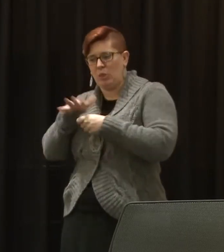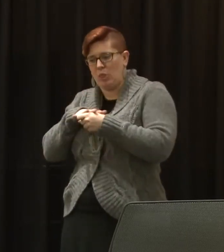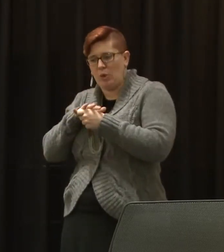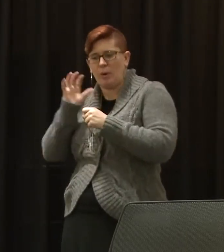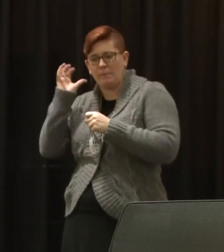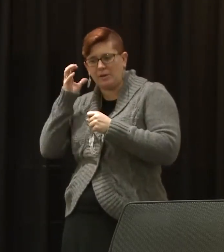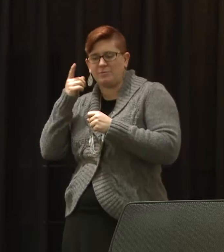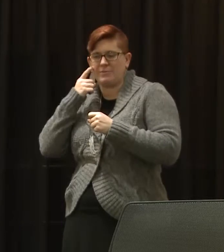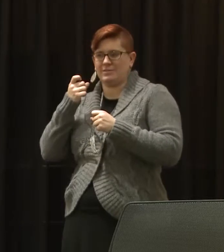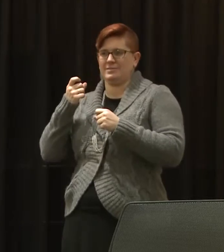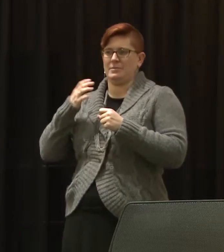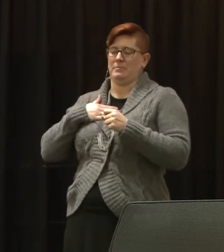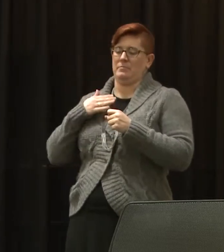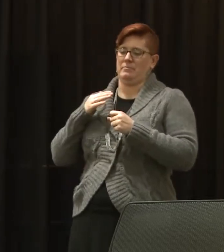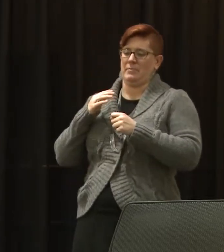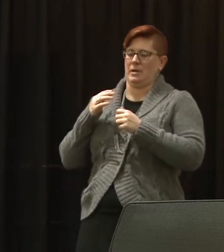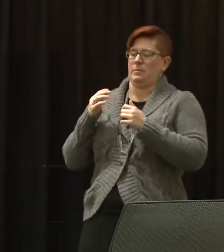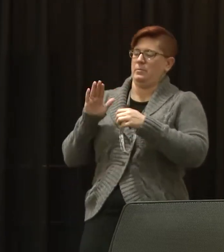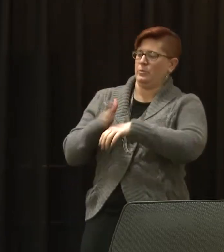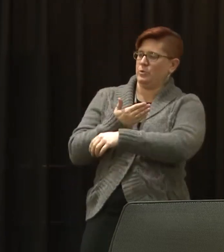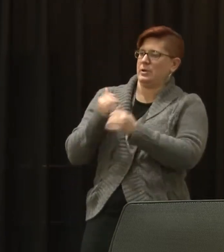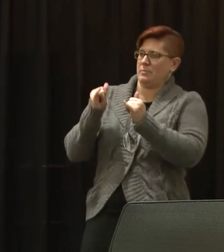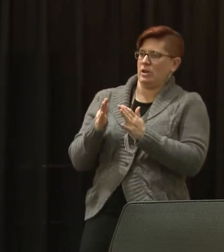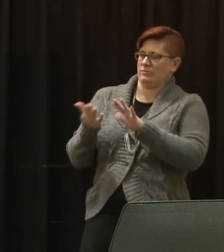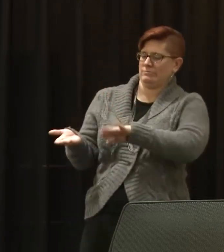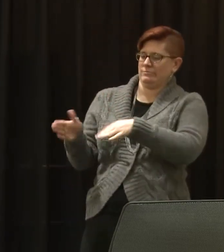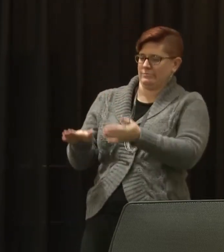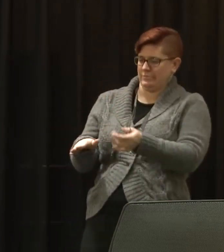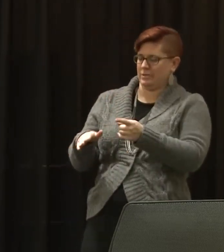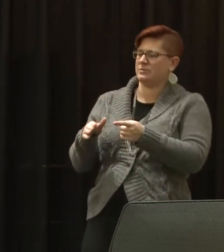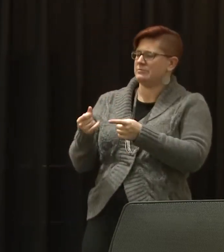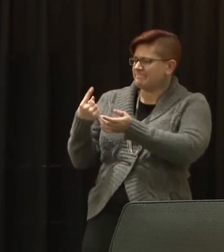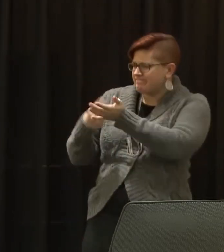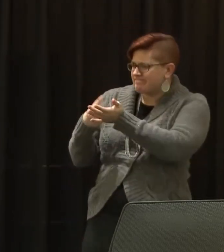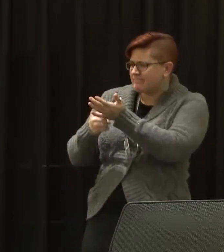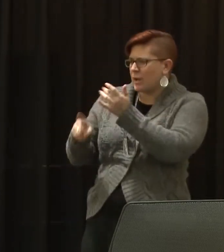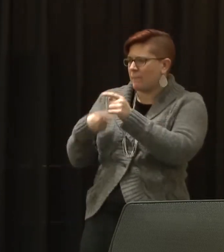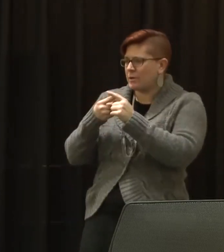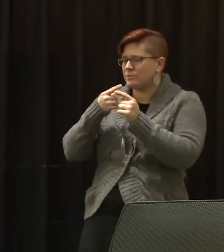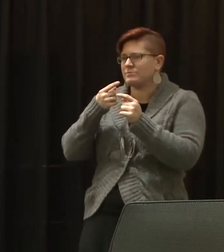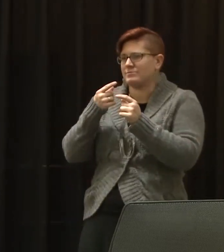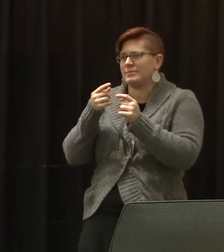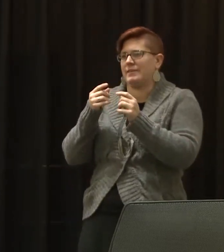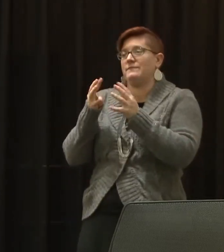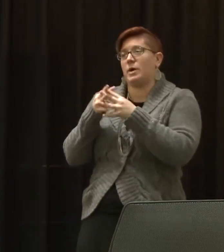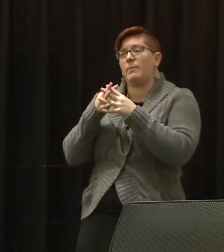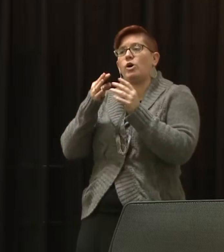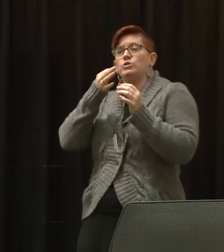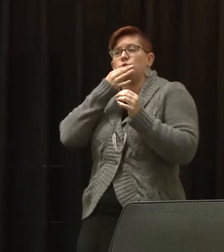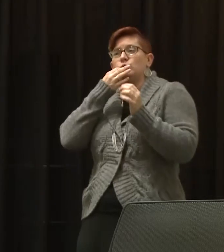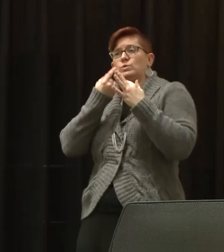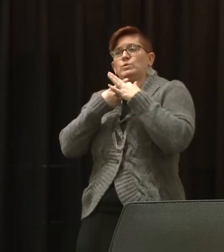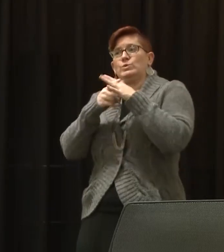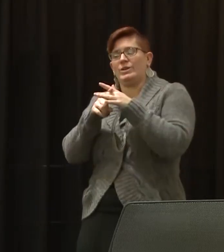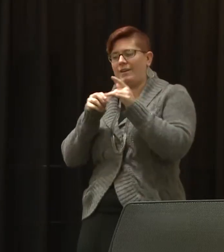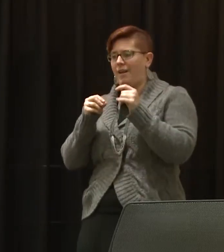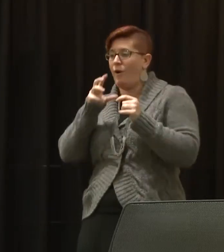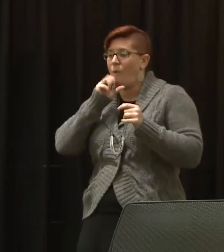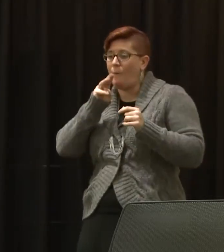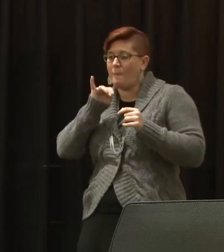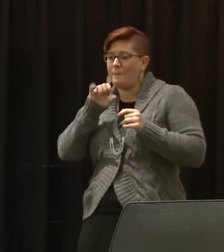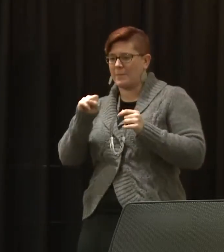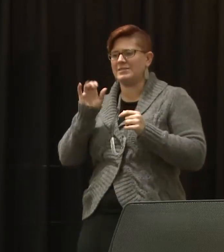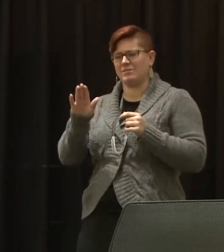player dead, was hyperactive discussions about the impending start of the college football season and how this year Ole Miss's fortunes would